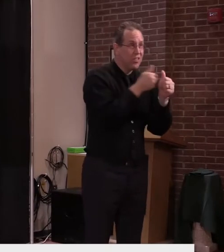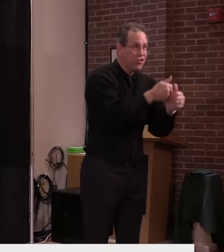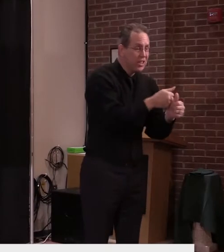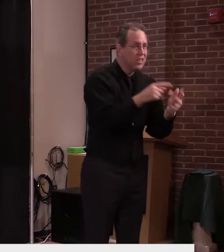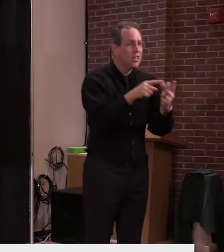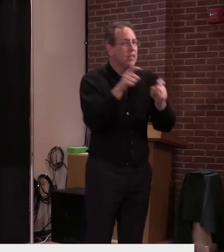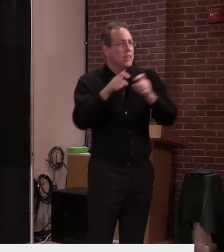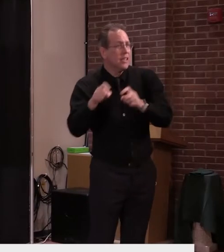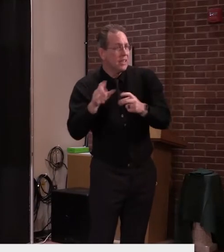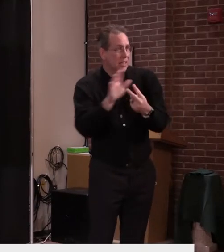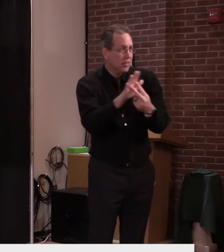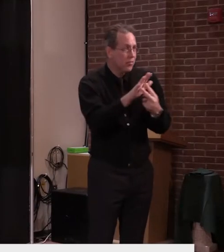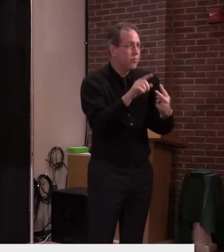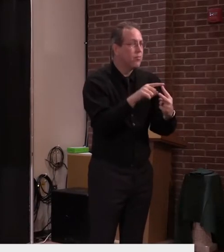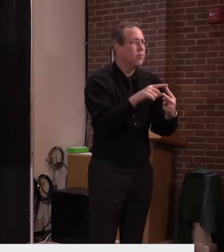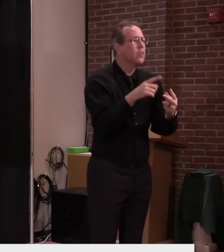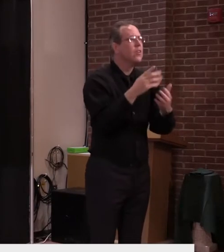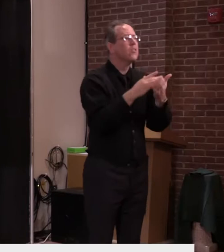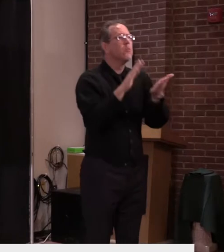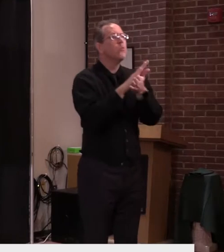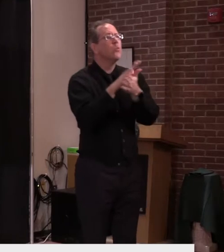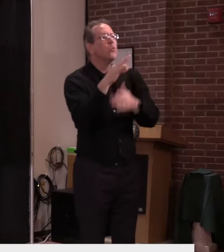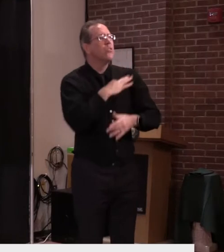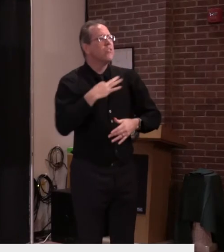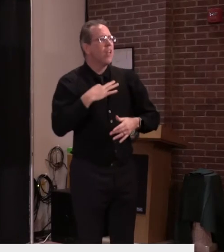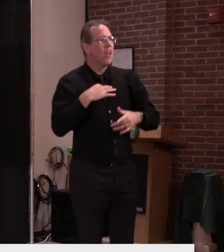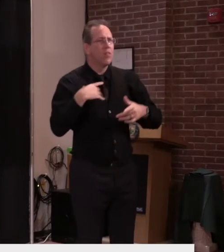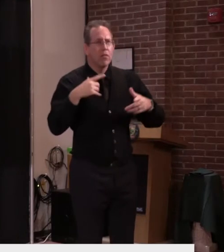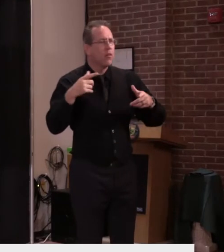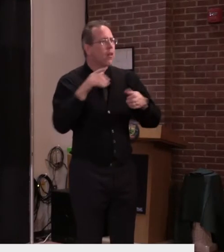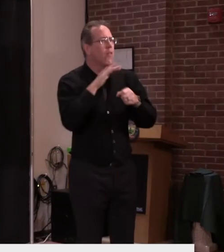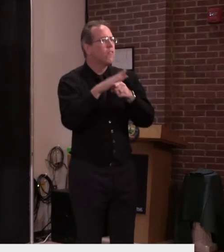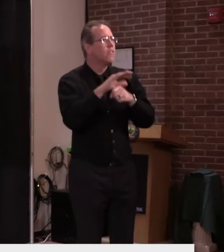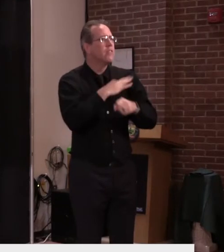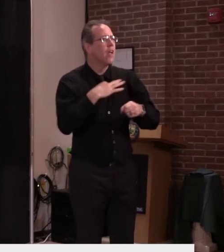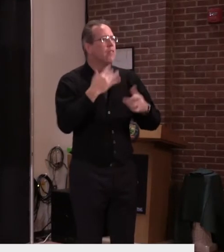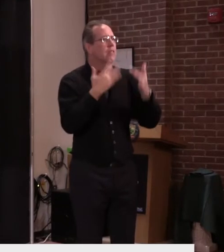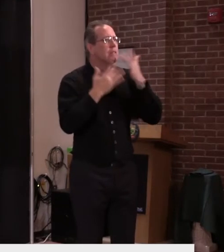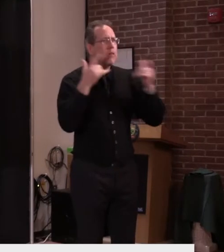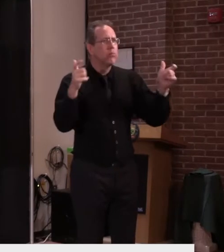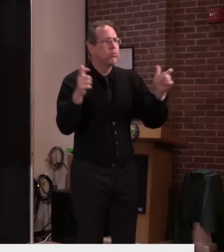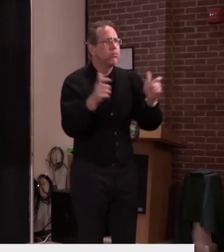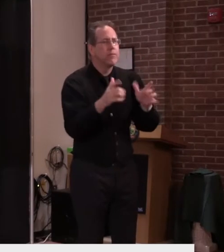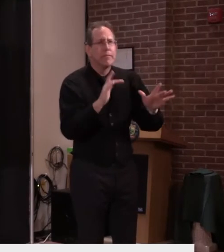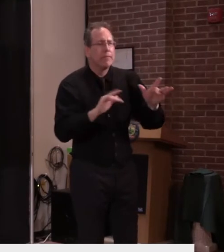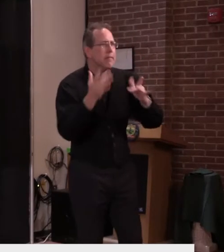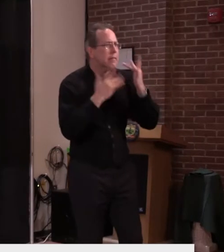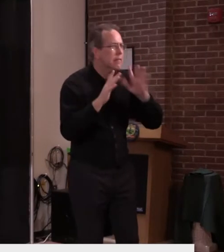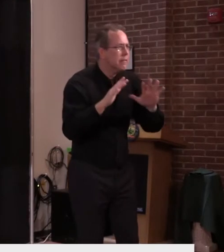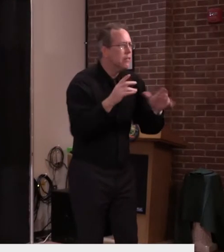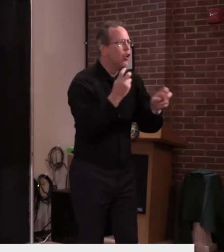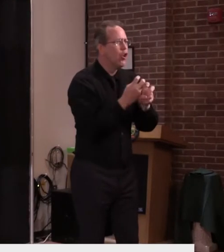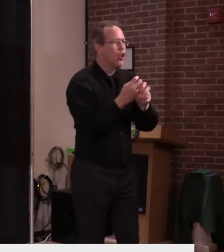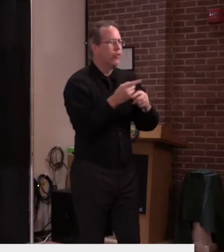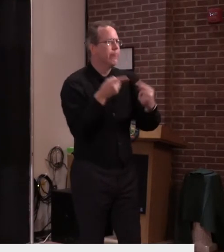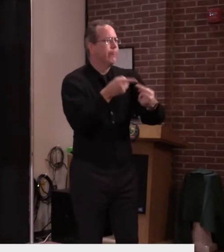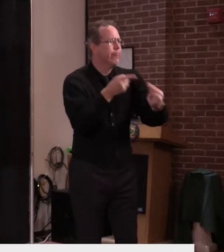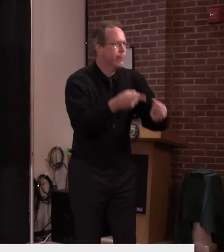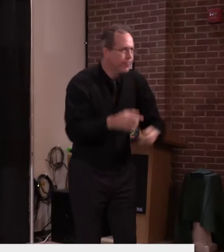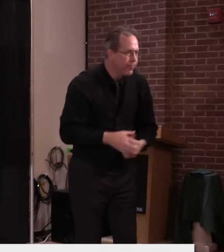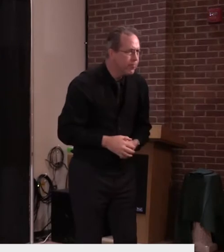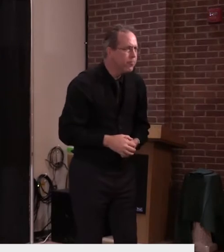capacity and public health considerations. From an operations perspective, we've had some concern for some time about the ability